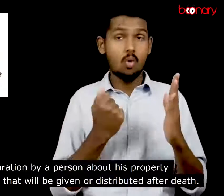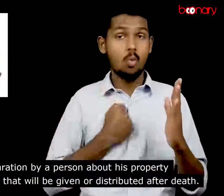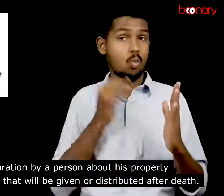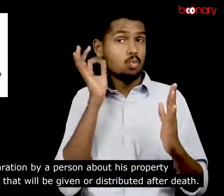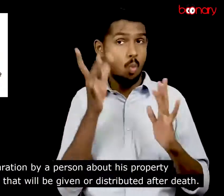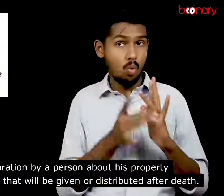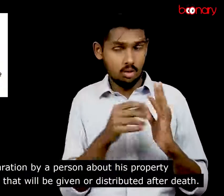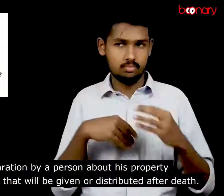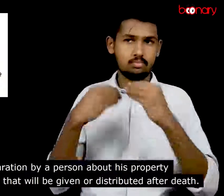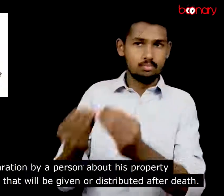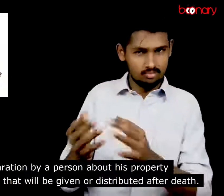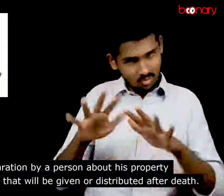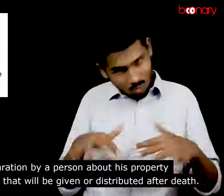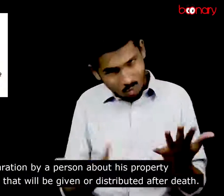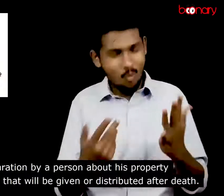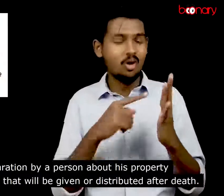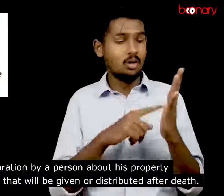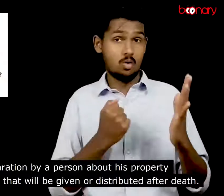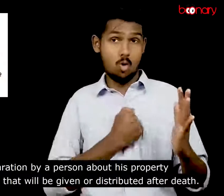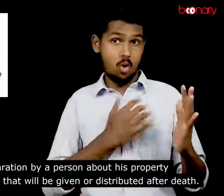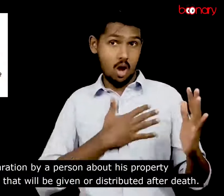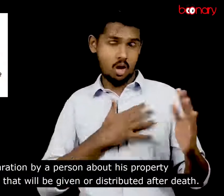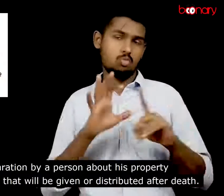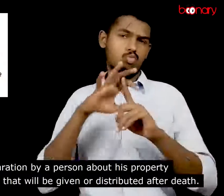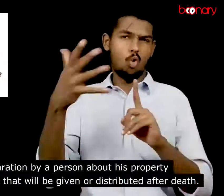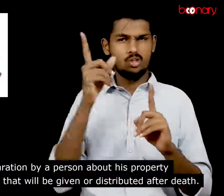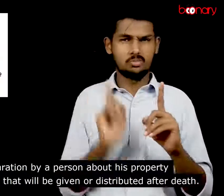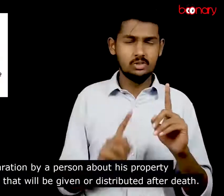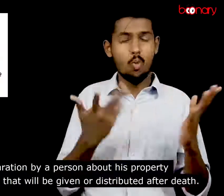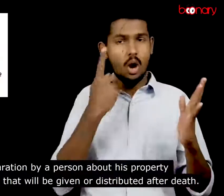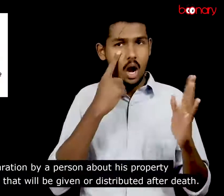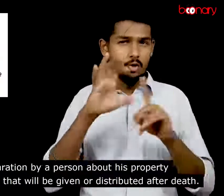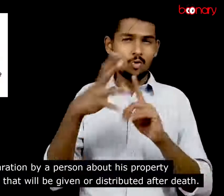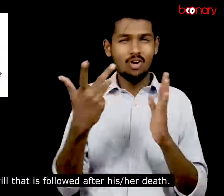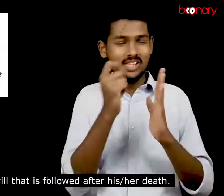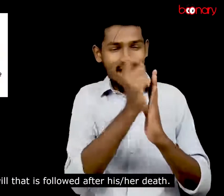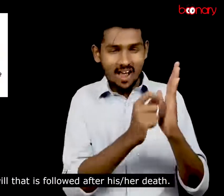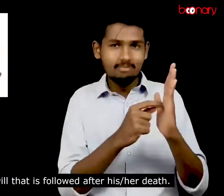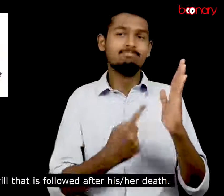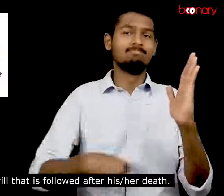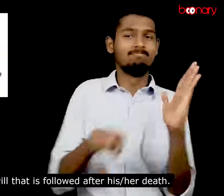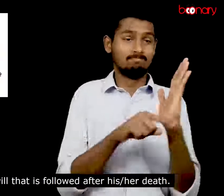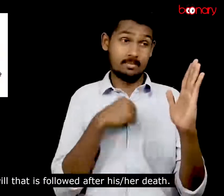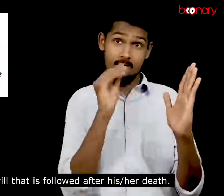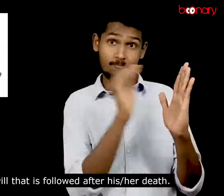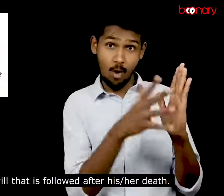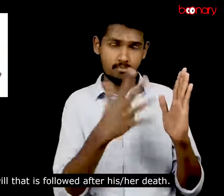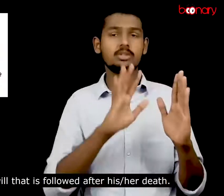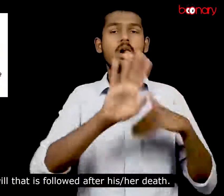will be given or distributed after death. People sign a will that